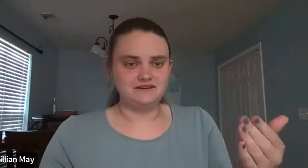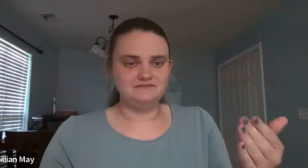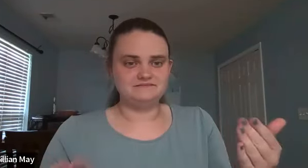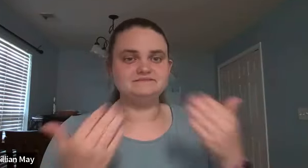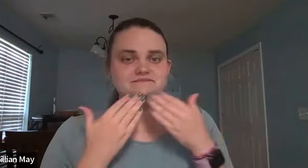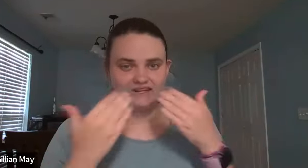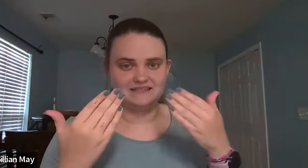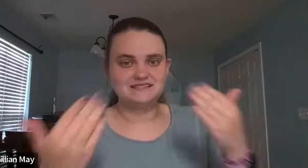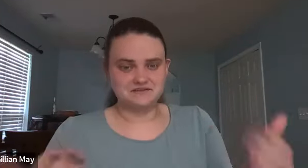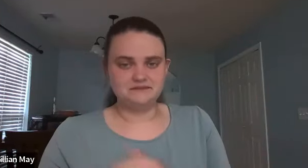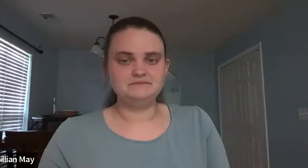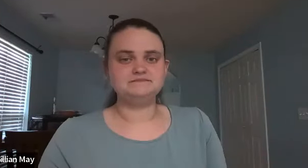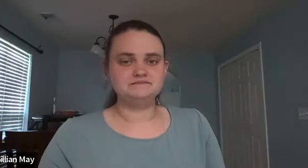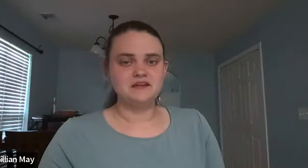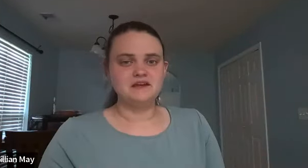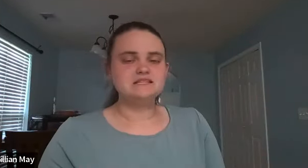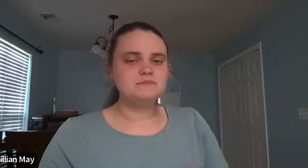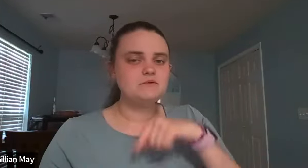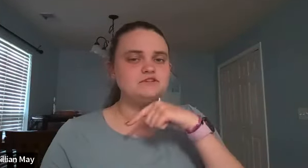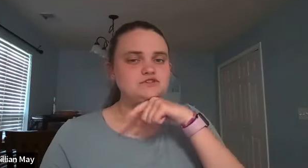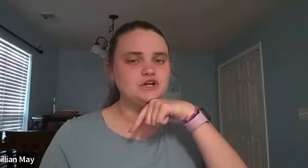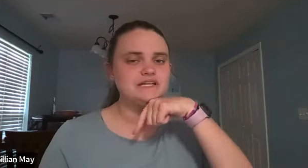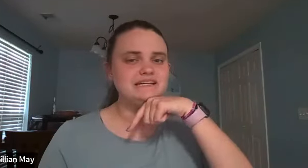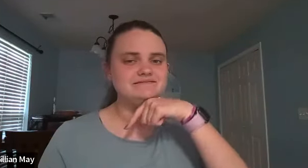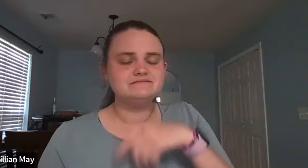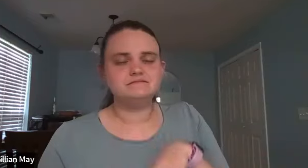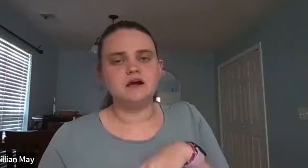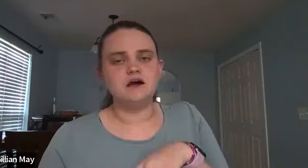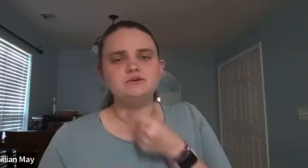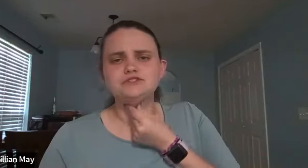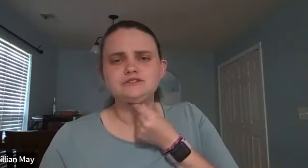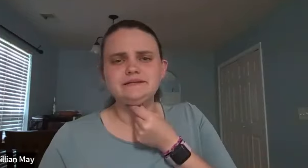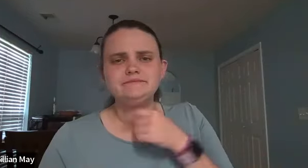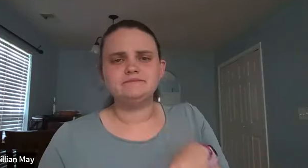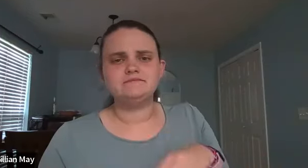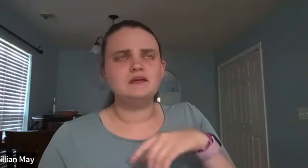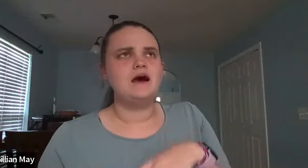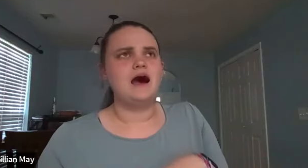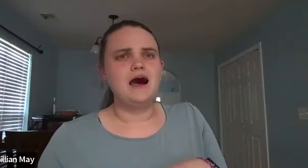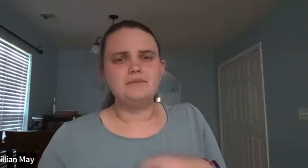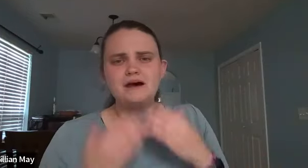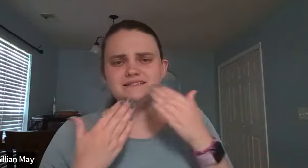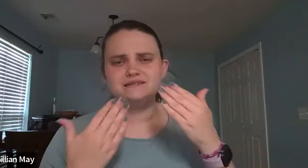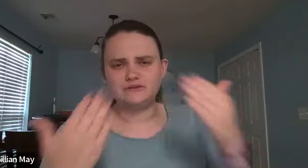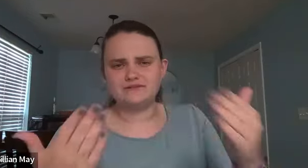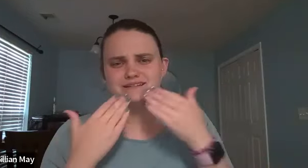Thanksgiving. Thanksgiving. Some people will do turkey, or turkey. But I see more of